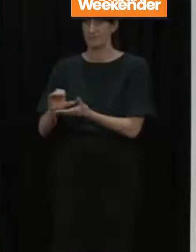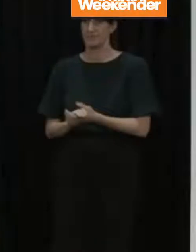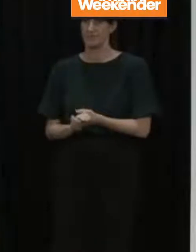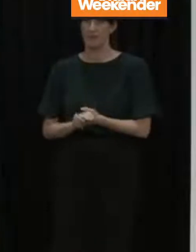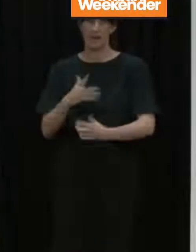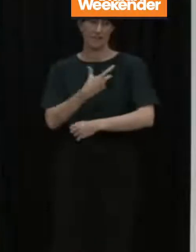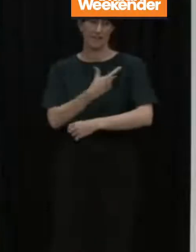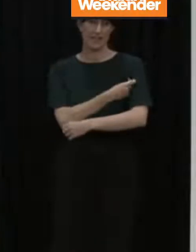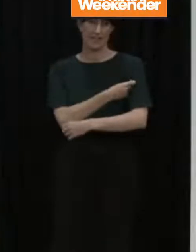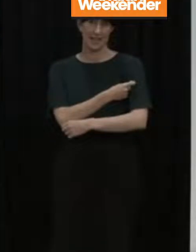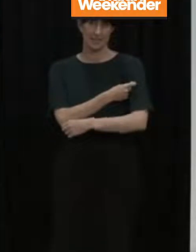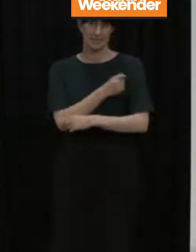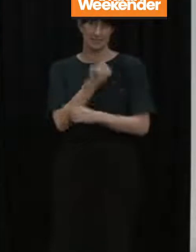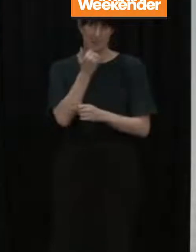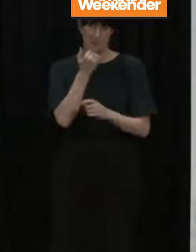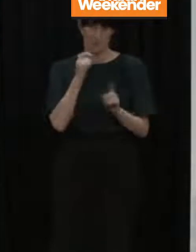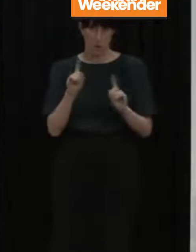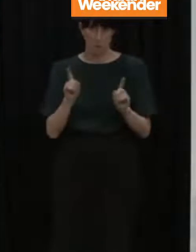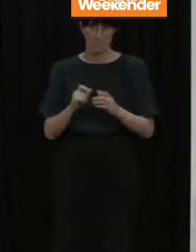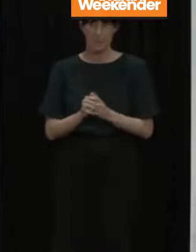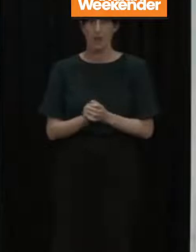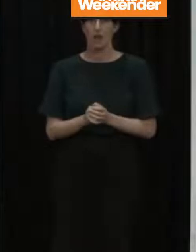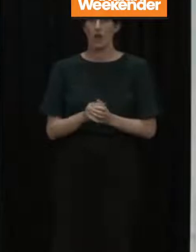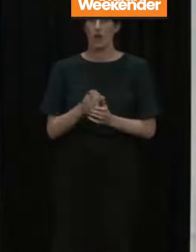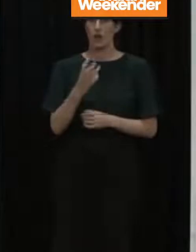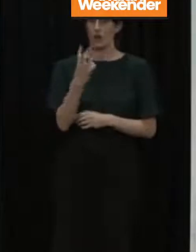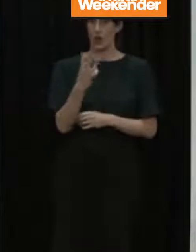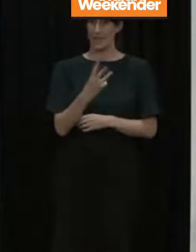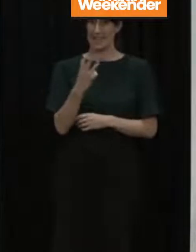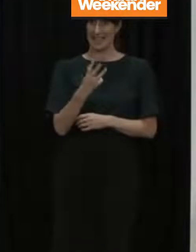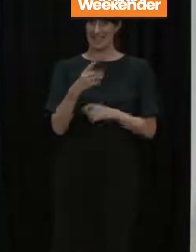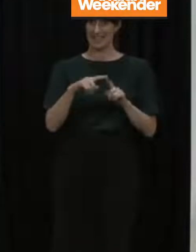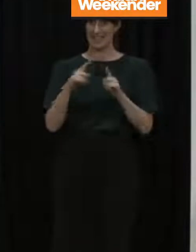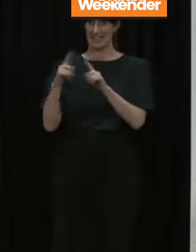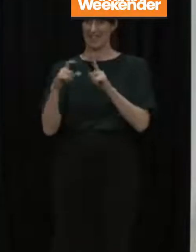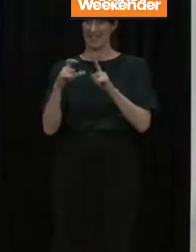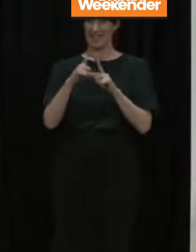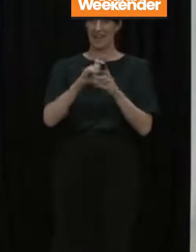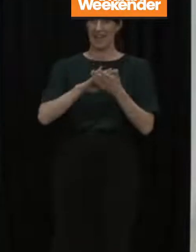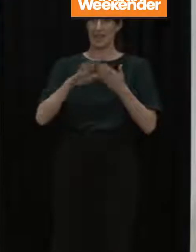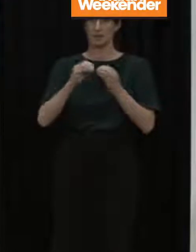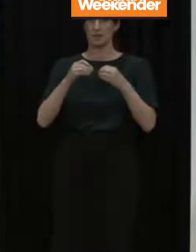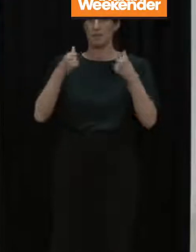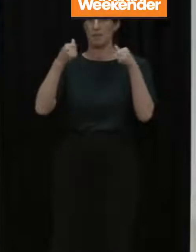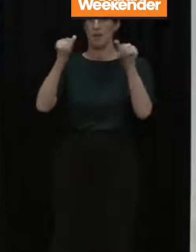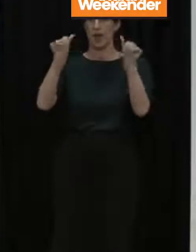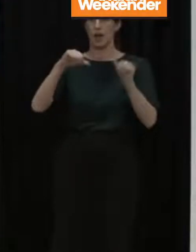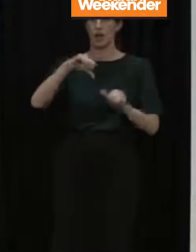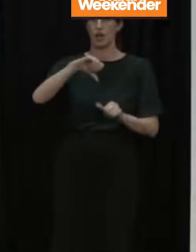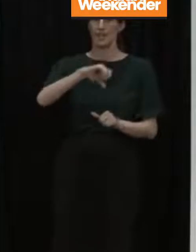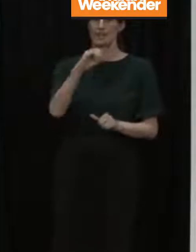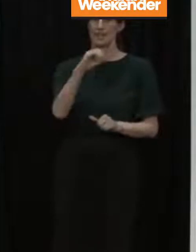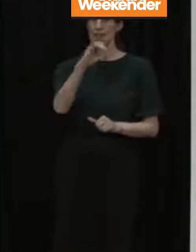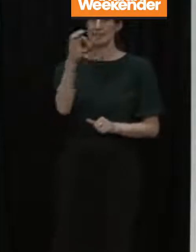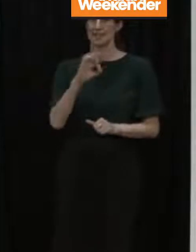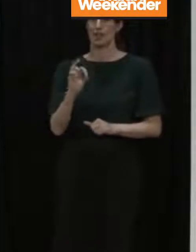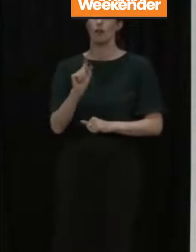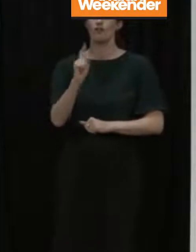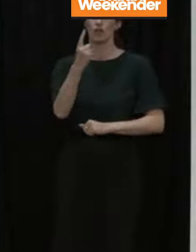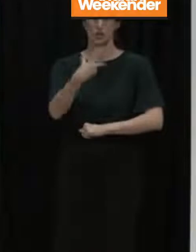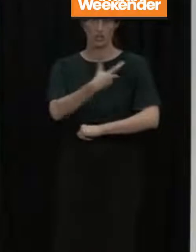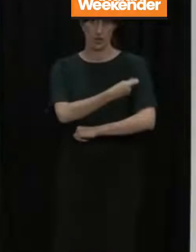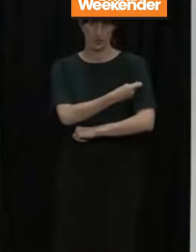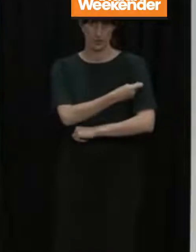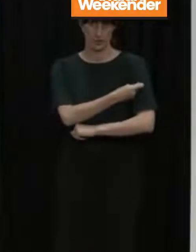By midday today, 13 DHBs have vaccinated more than 90% of their eligible population with their